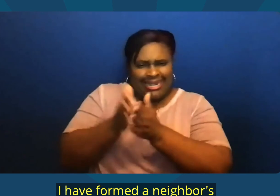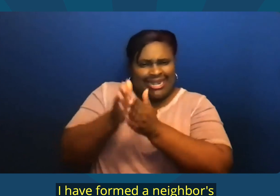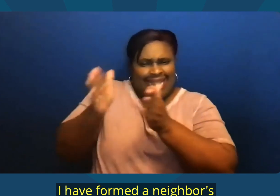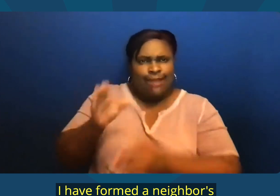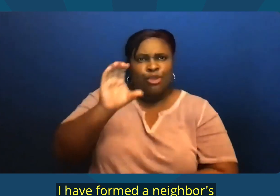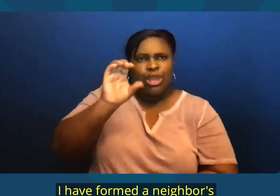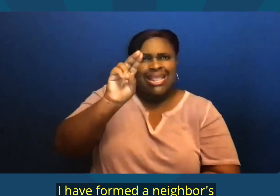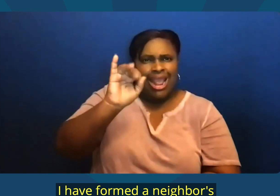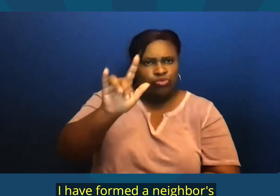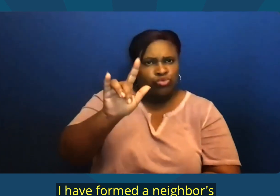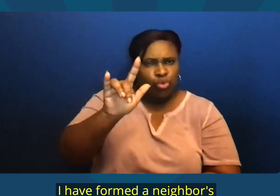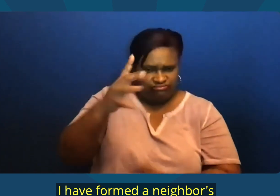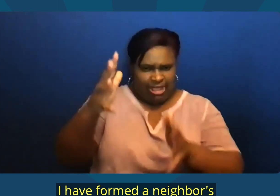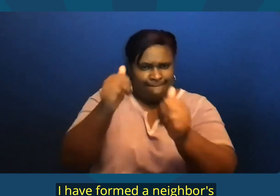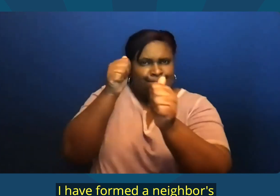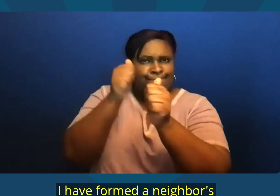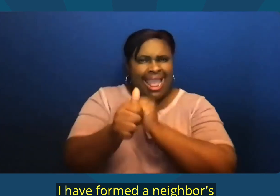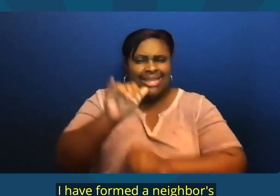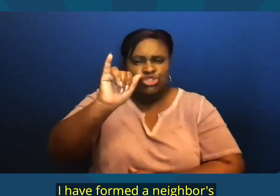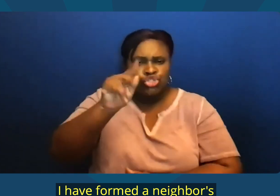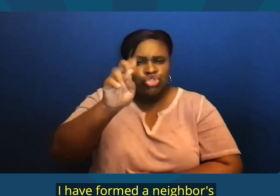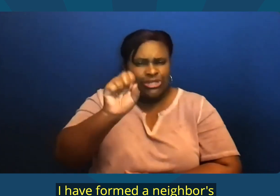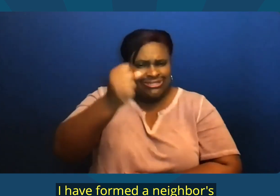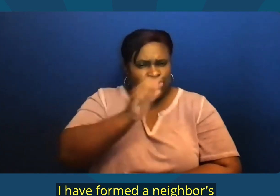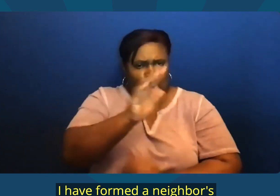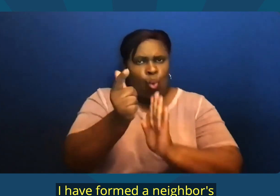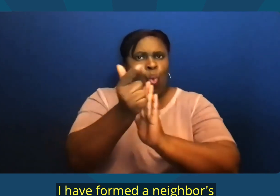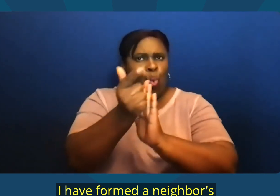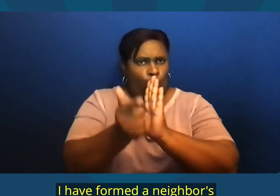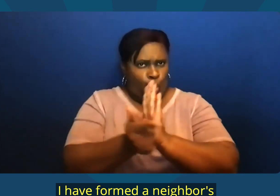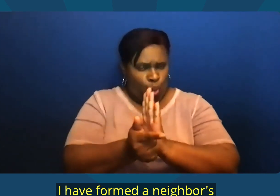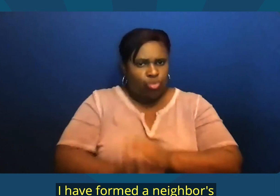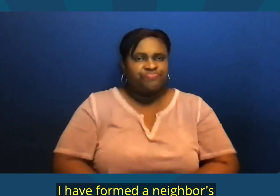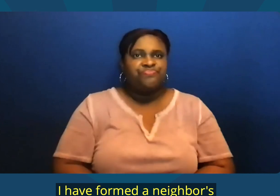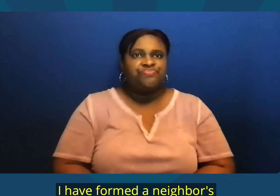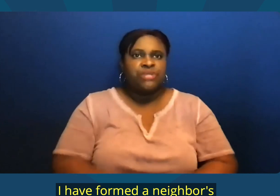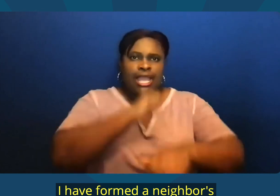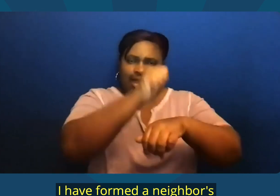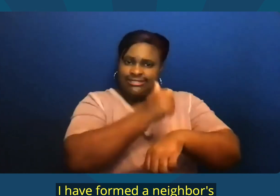I have formed a neighbors' council that passed Jake's Law,